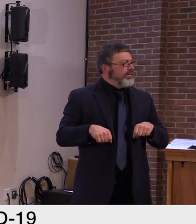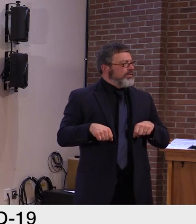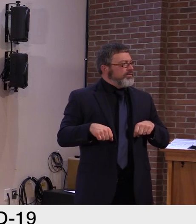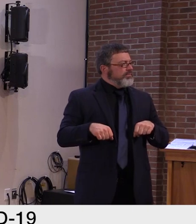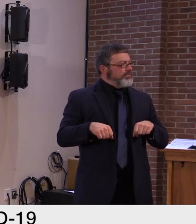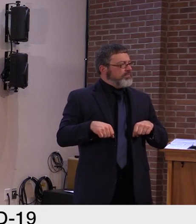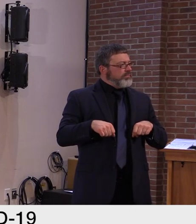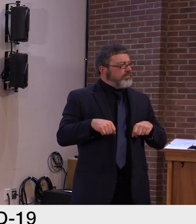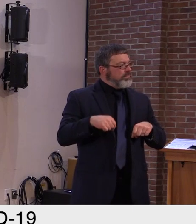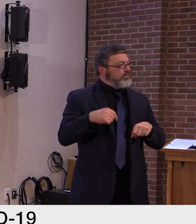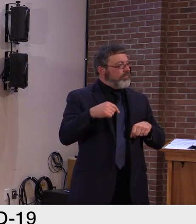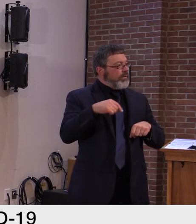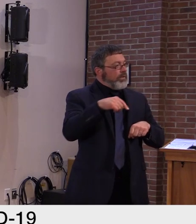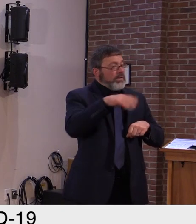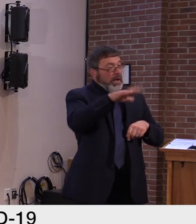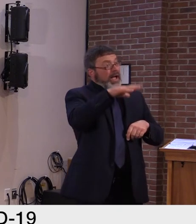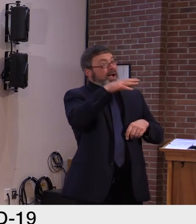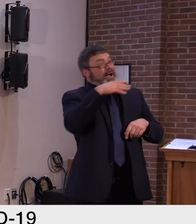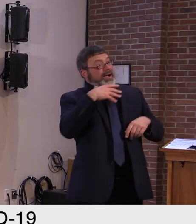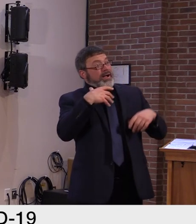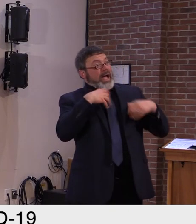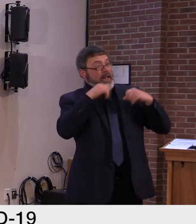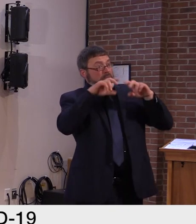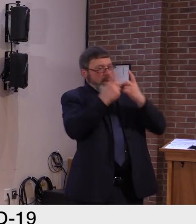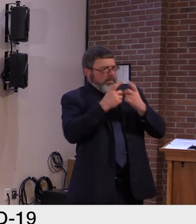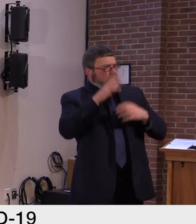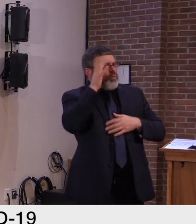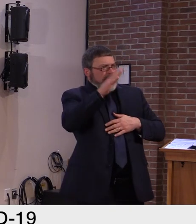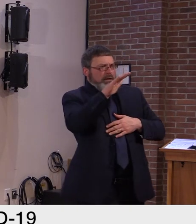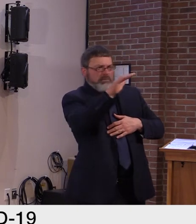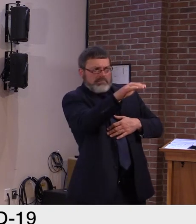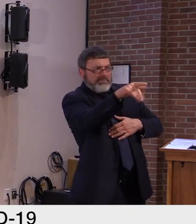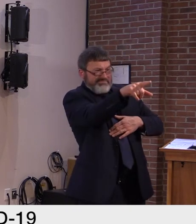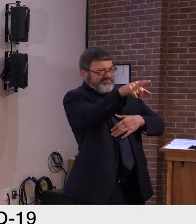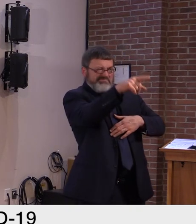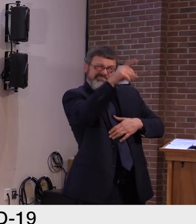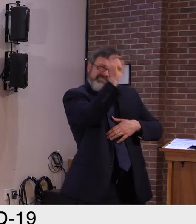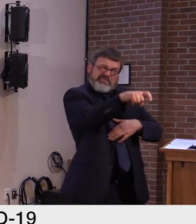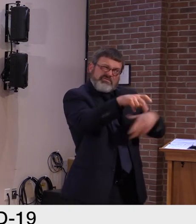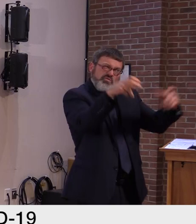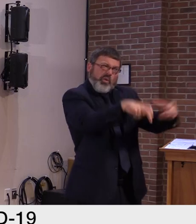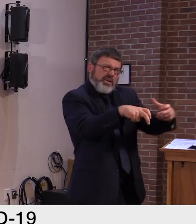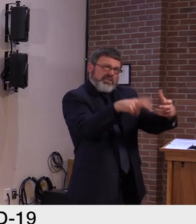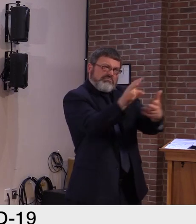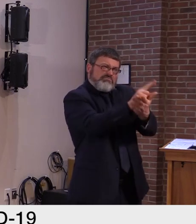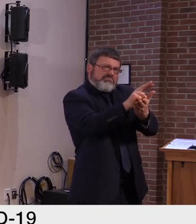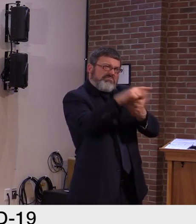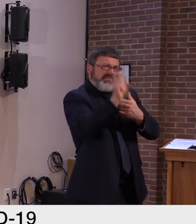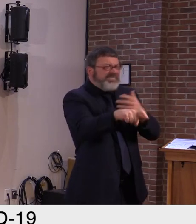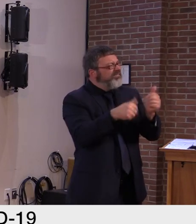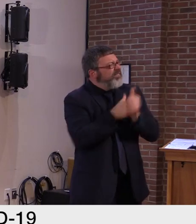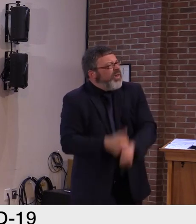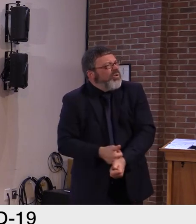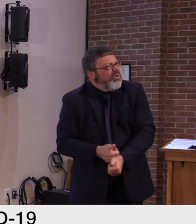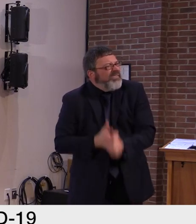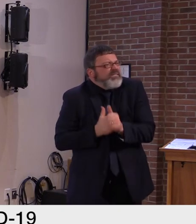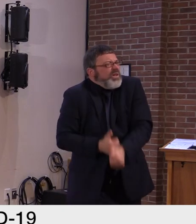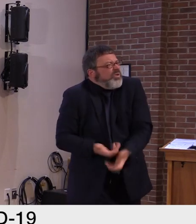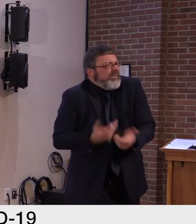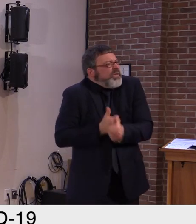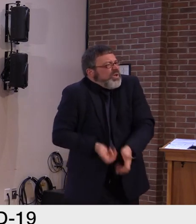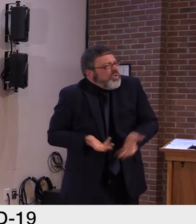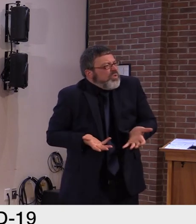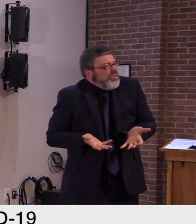So these are, you know, this is built on things that we've experienced